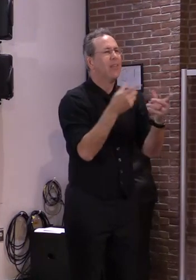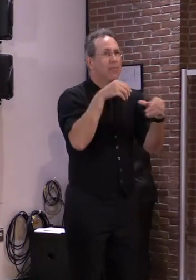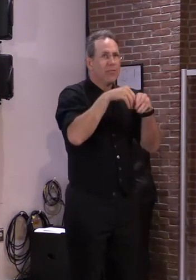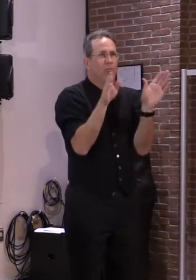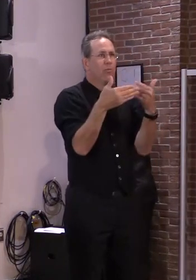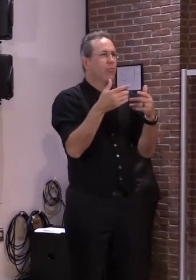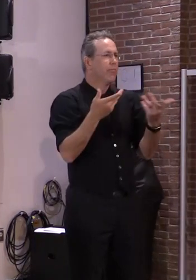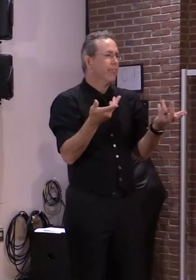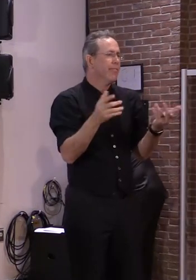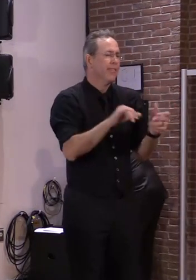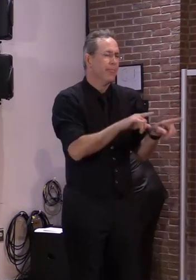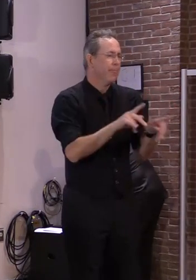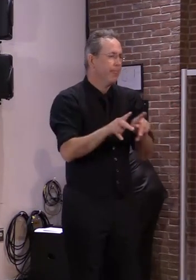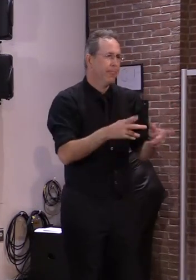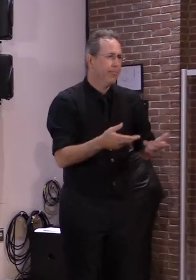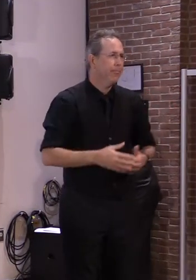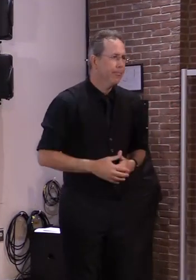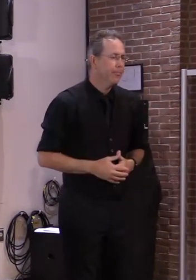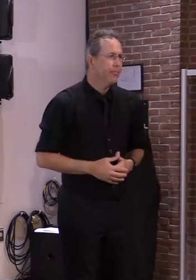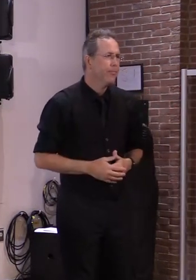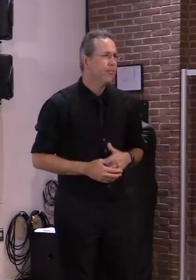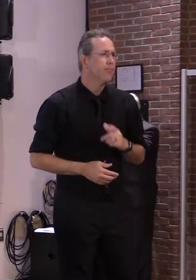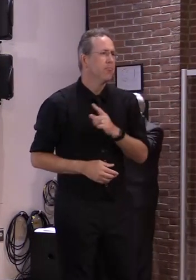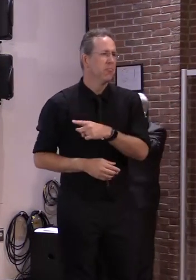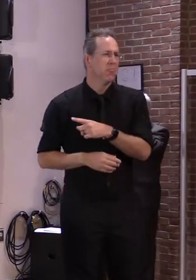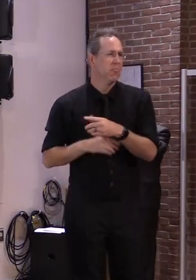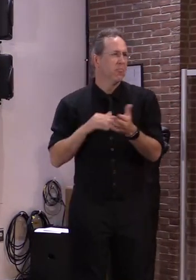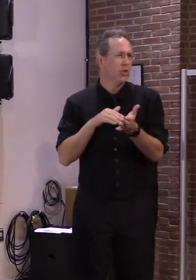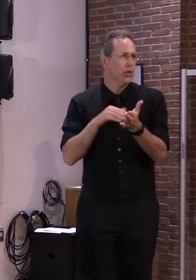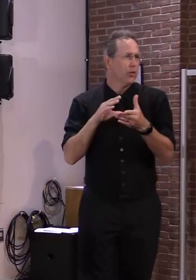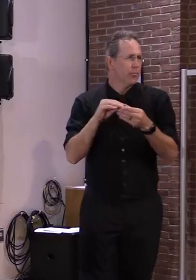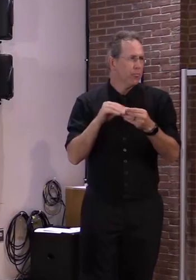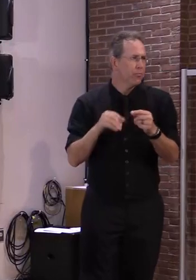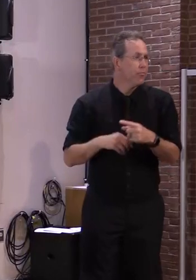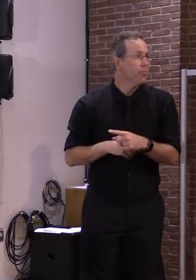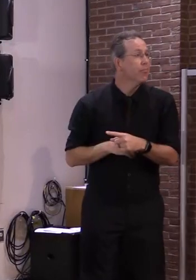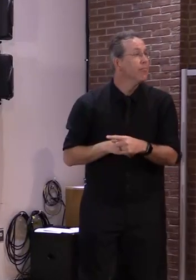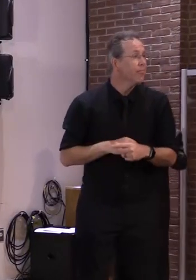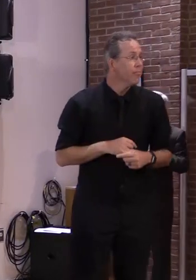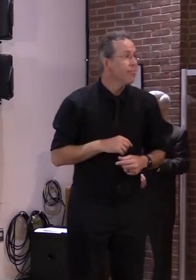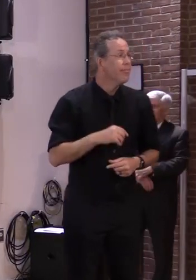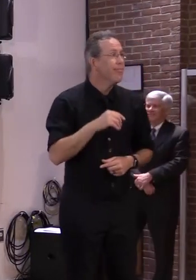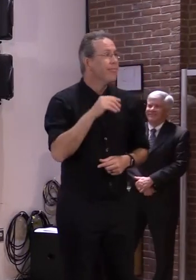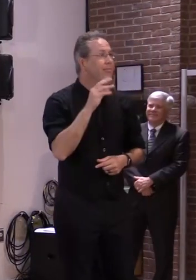as well. Dr. Levine? Do you expect any restrictions? No.